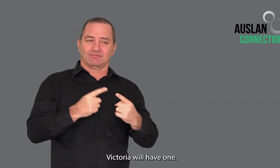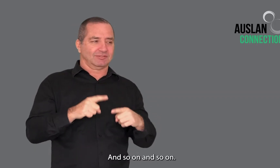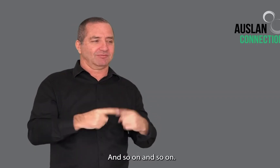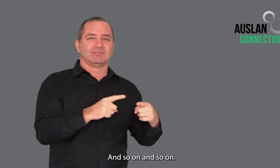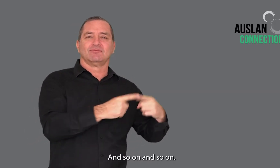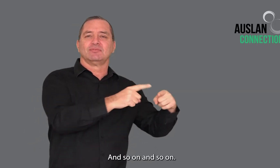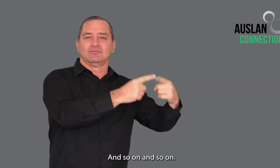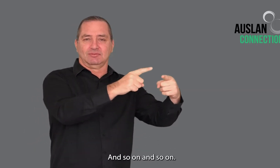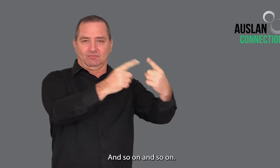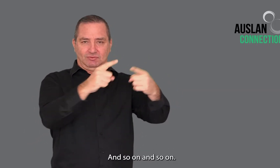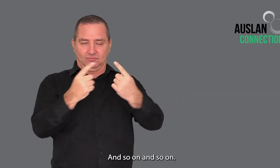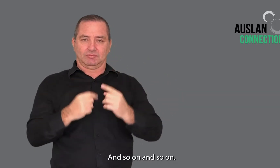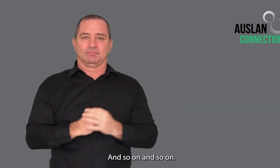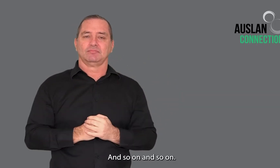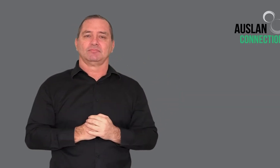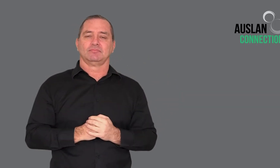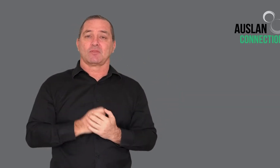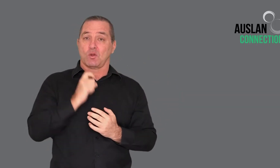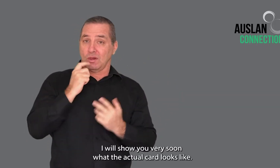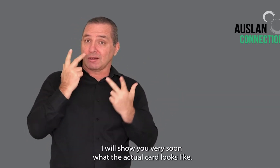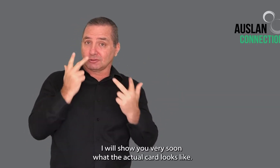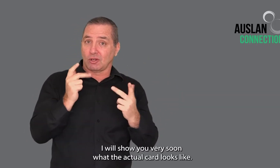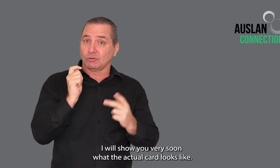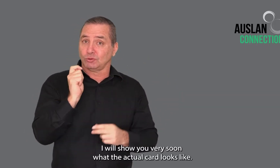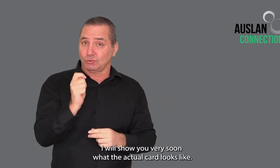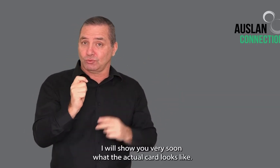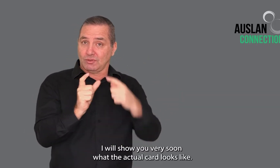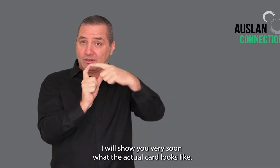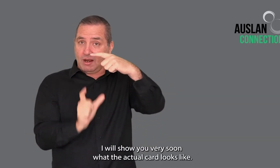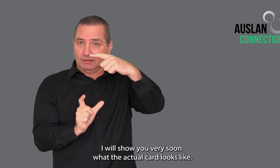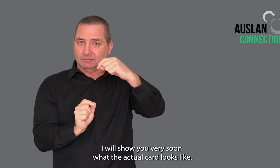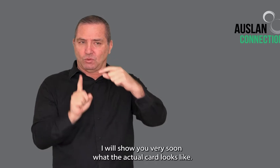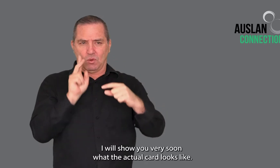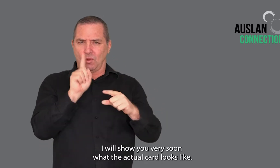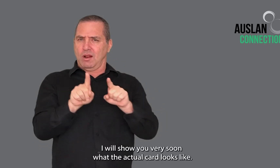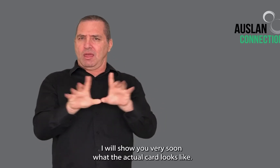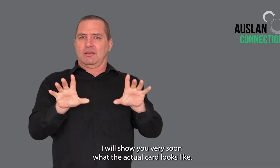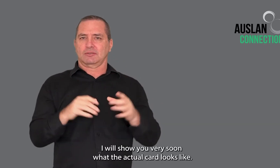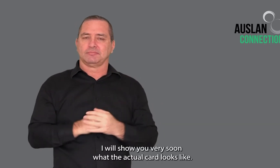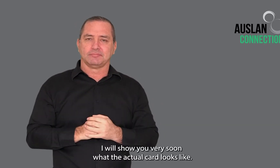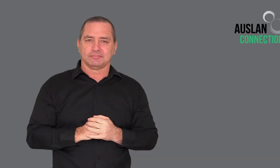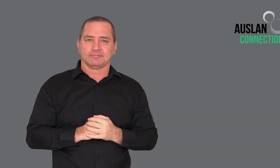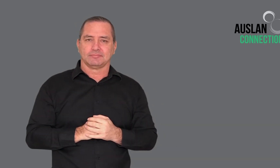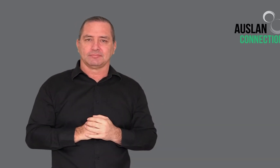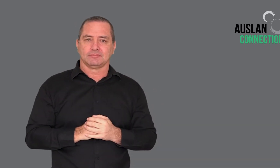and so on and so on. I will show you very soon what the actual card looks like.